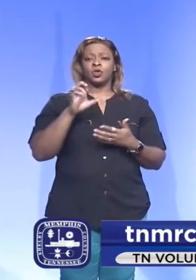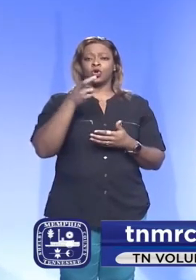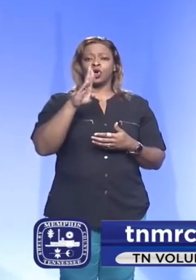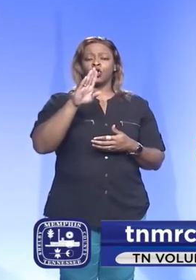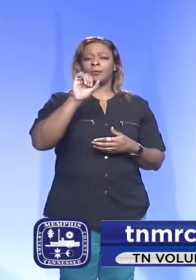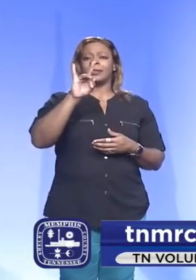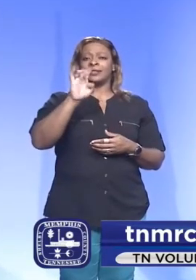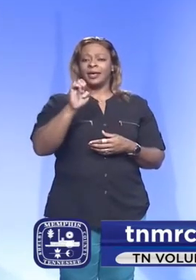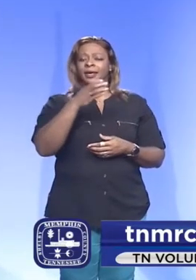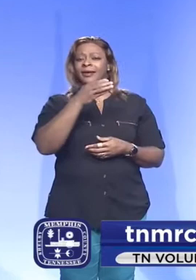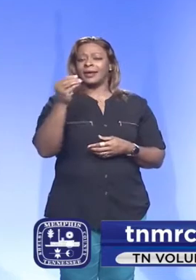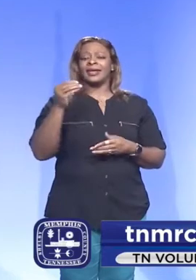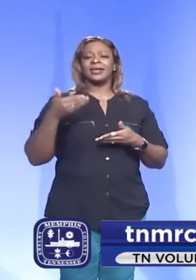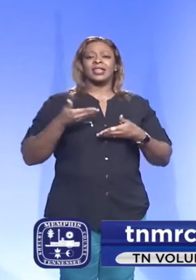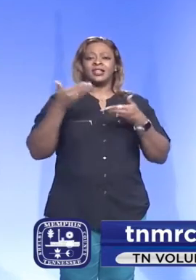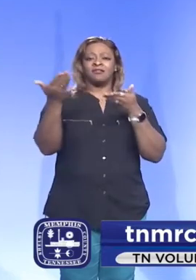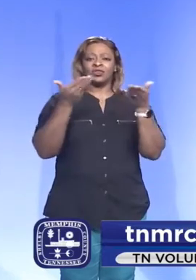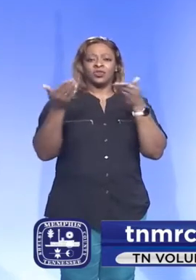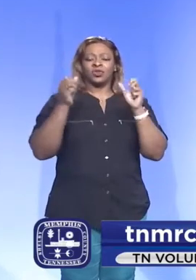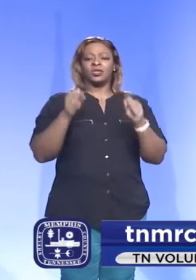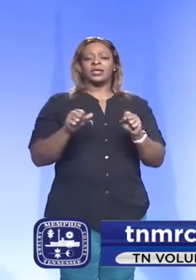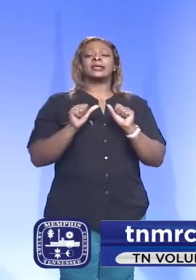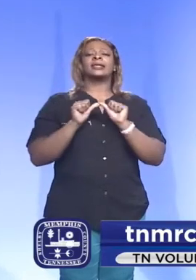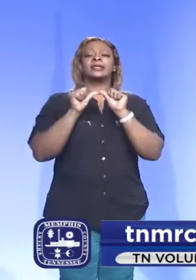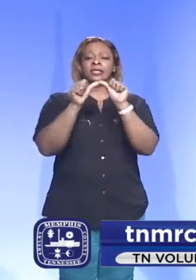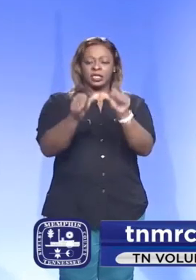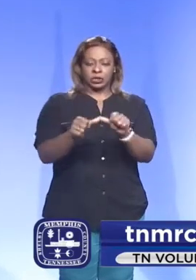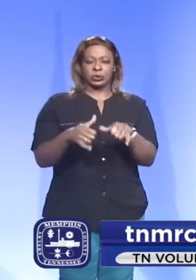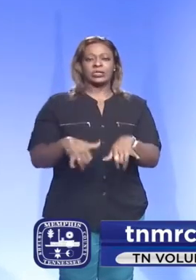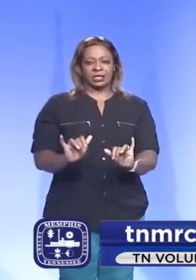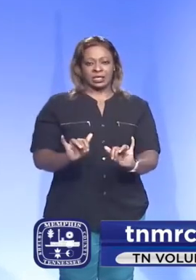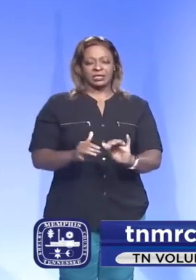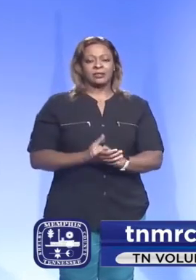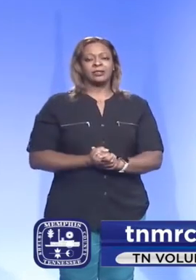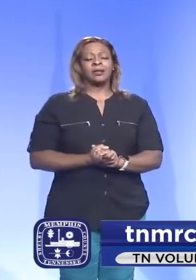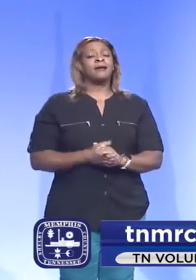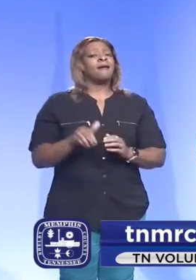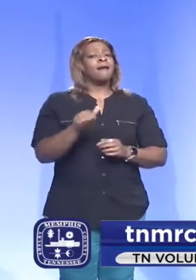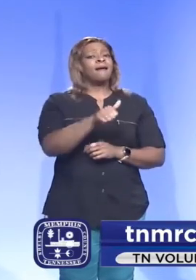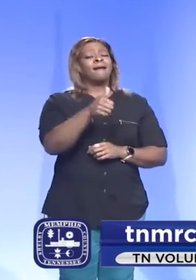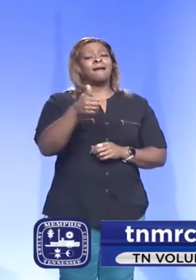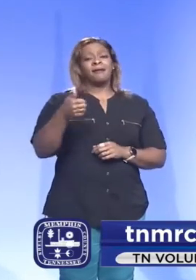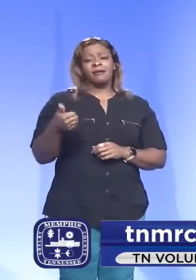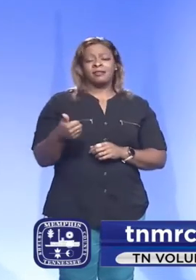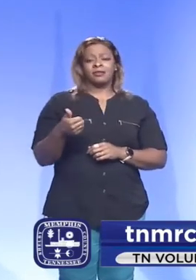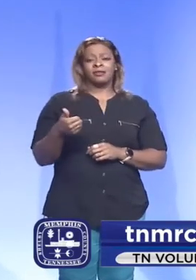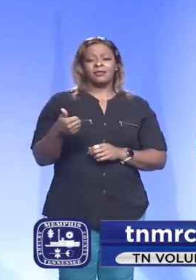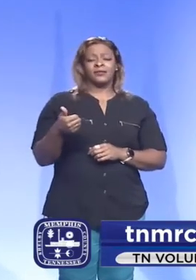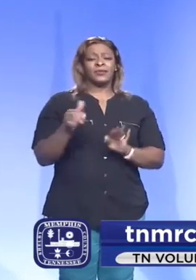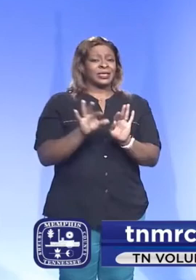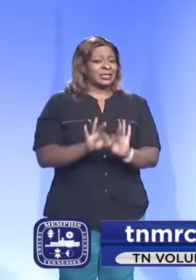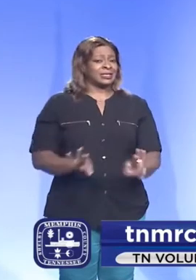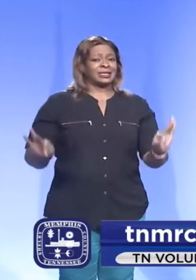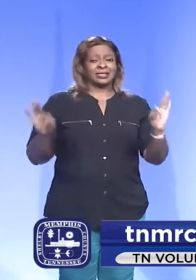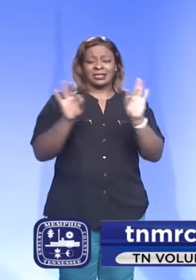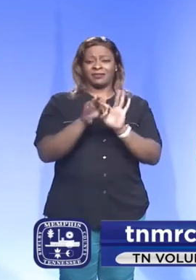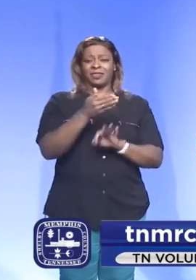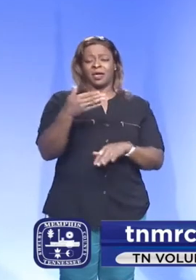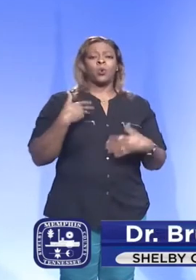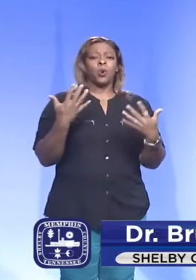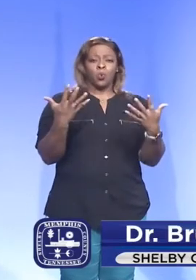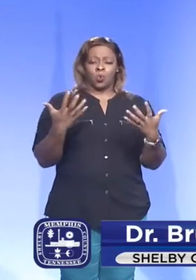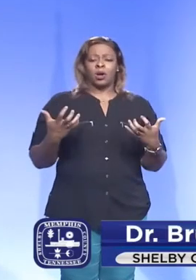curbside and delivery services can continue. The other significant thing that we want